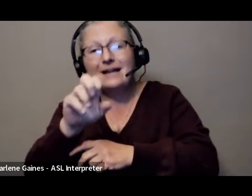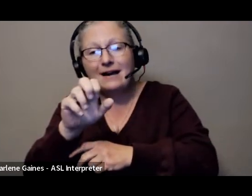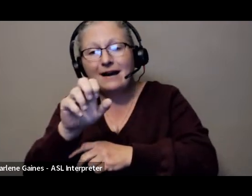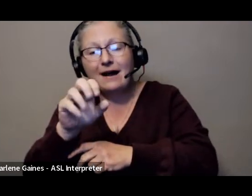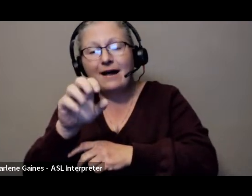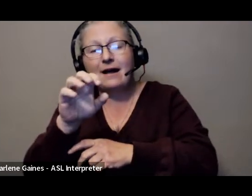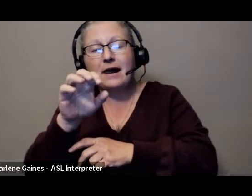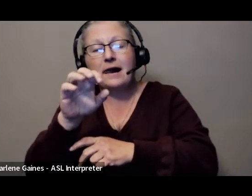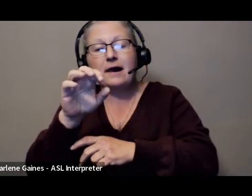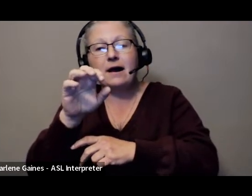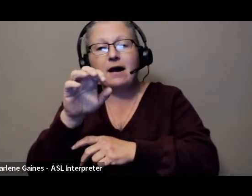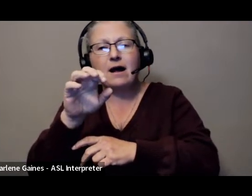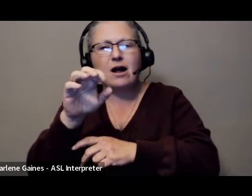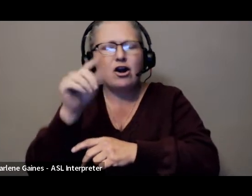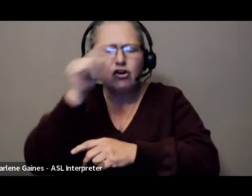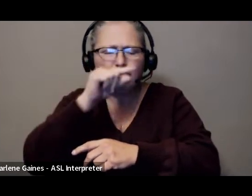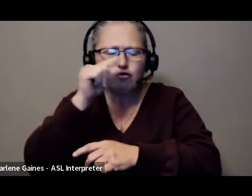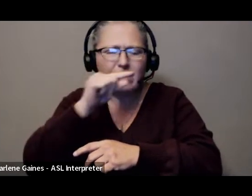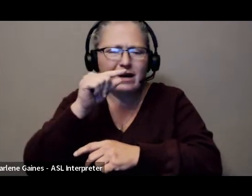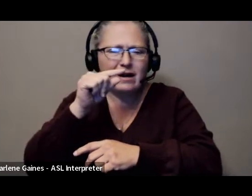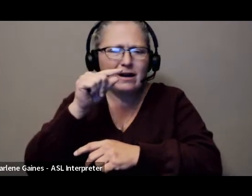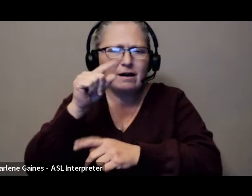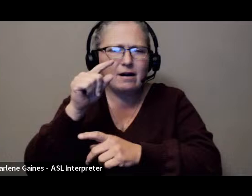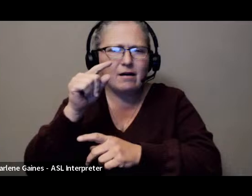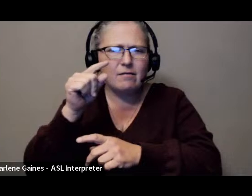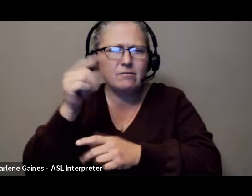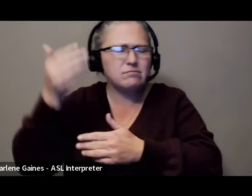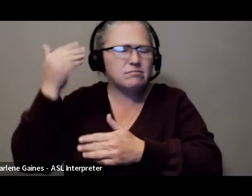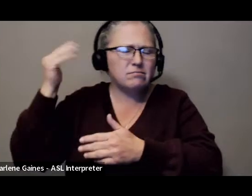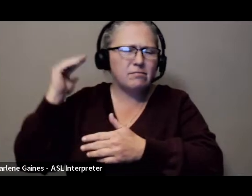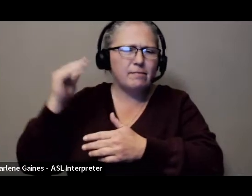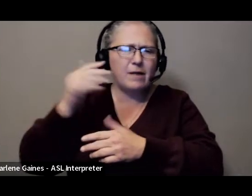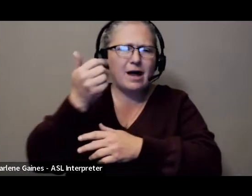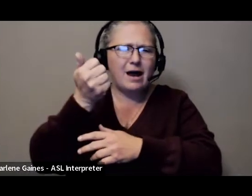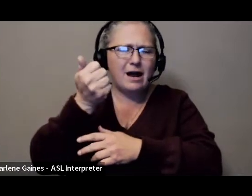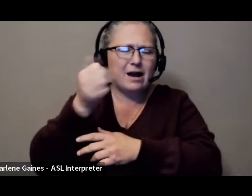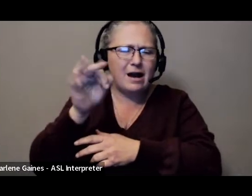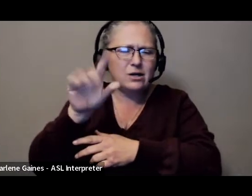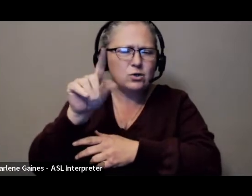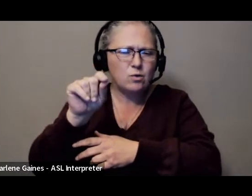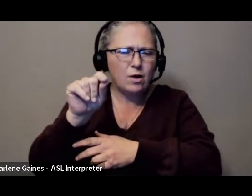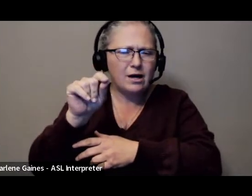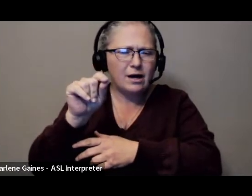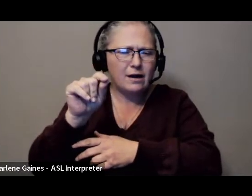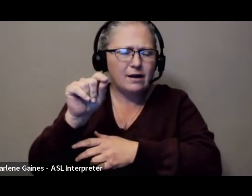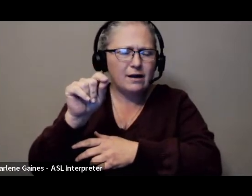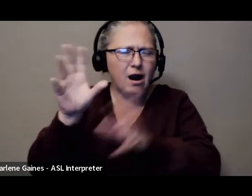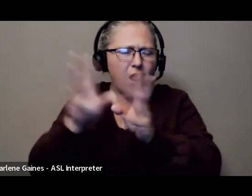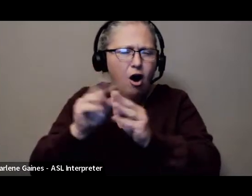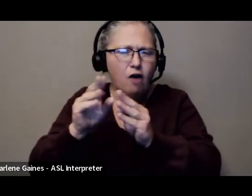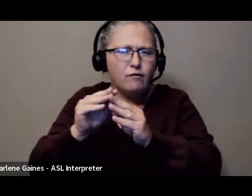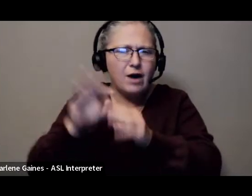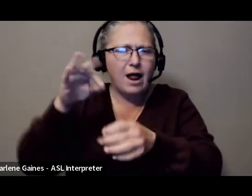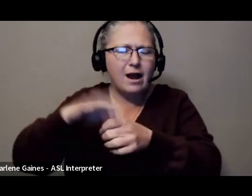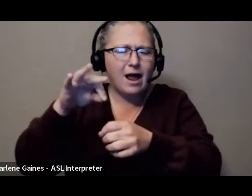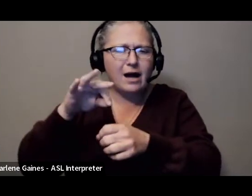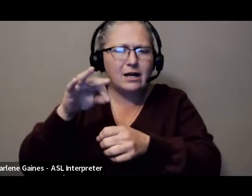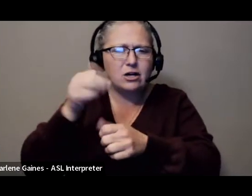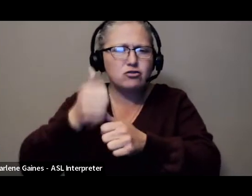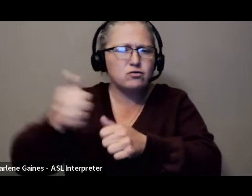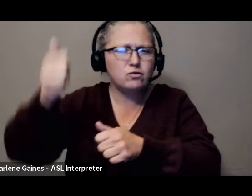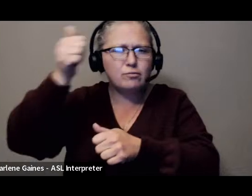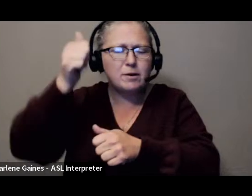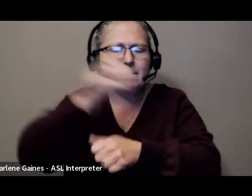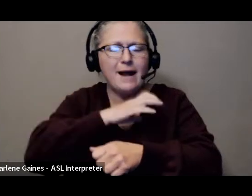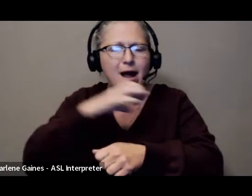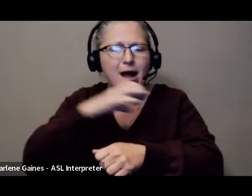were eliminated 800 years before. In 1920, in the San Remo Conference, the Allied Supreme Council